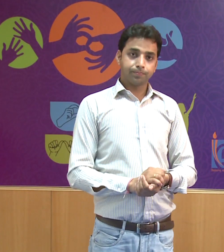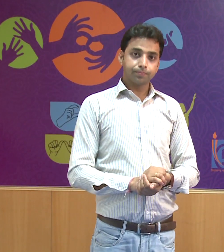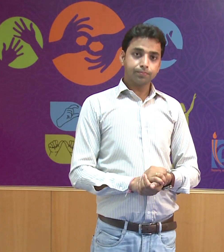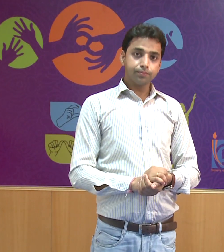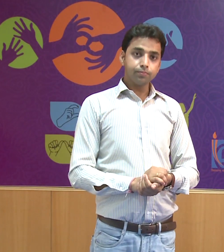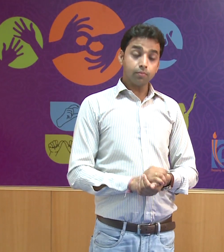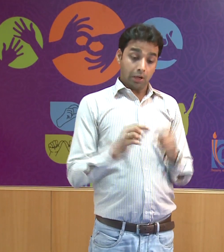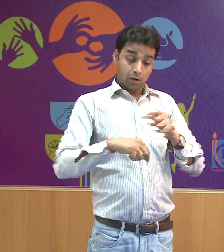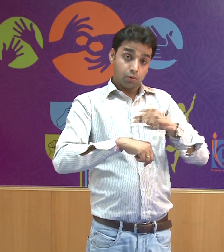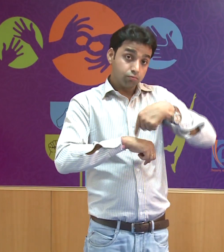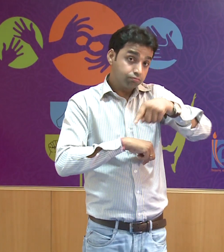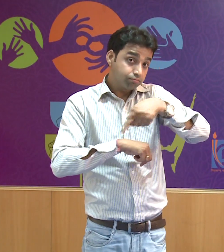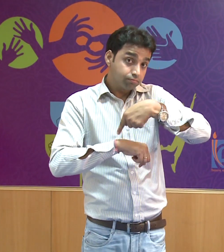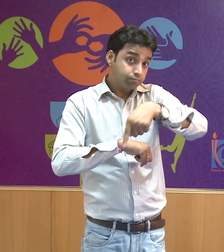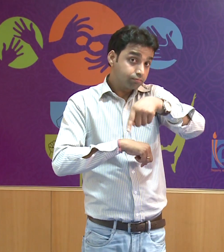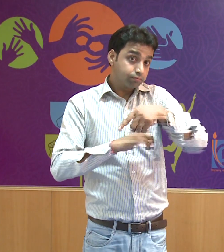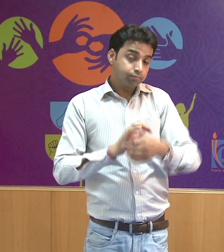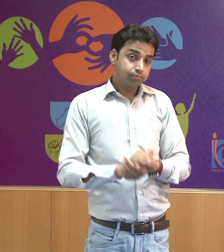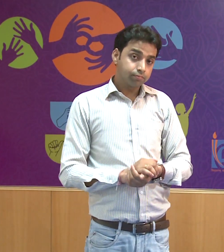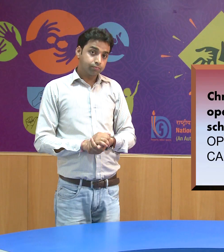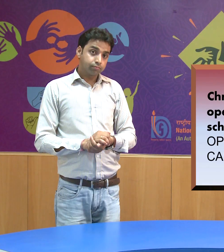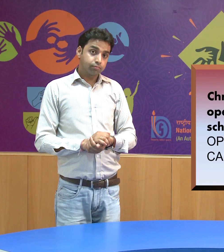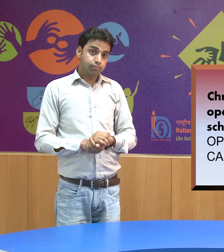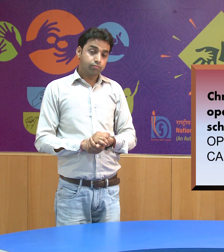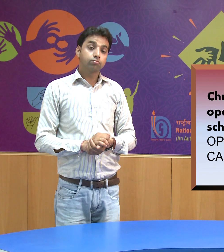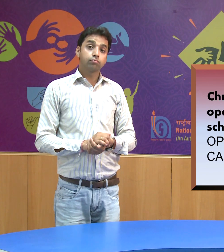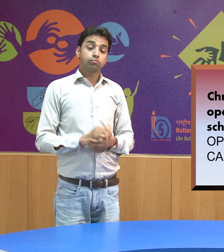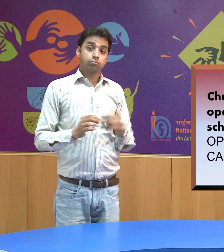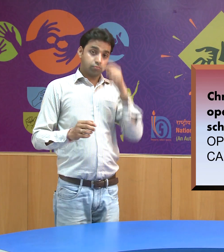During this time, the Christian